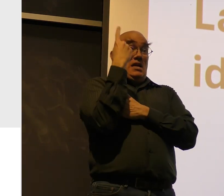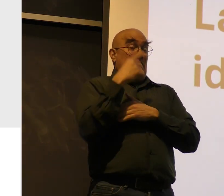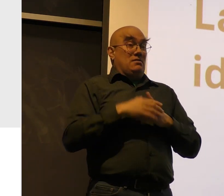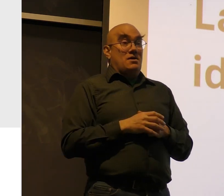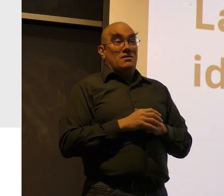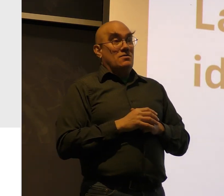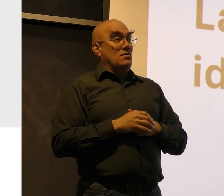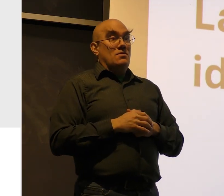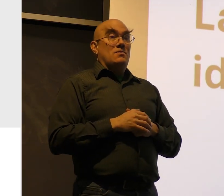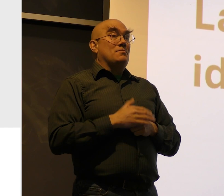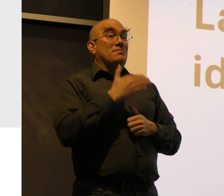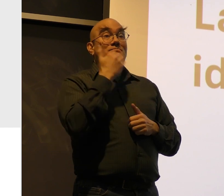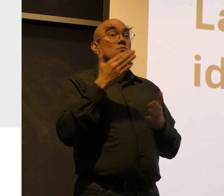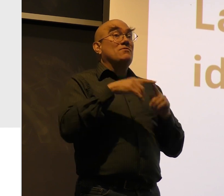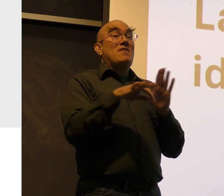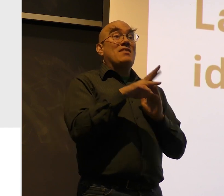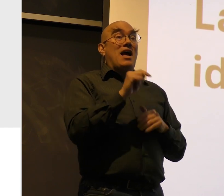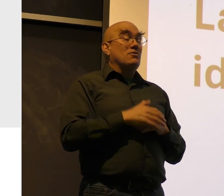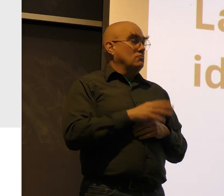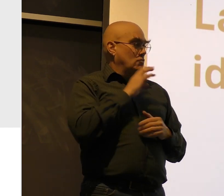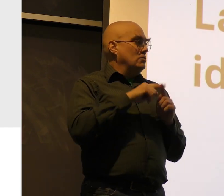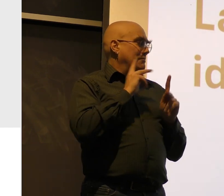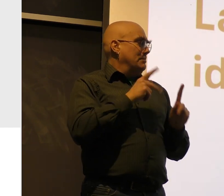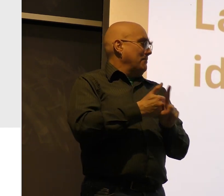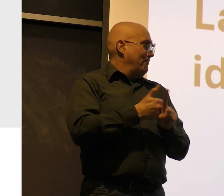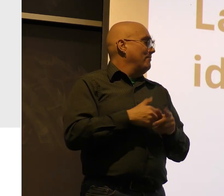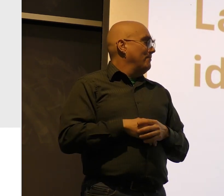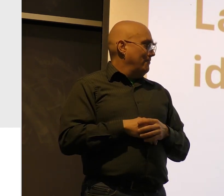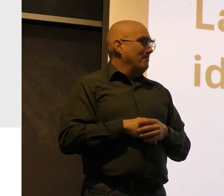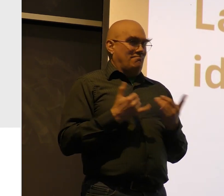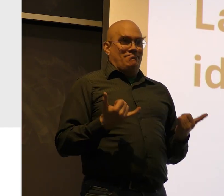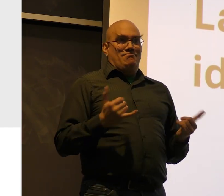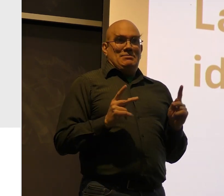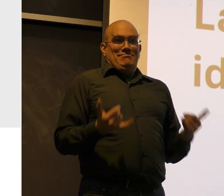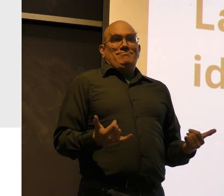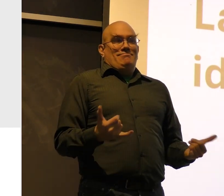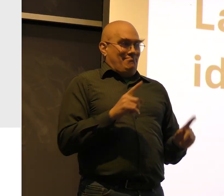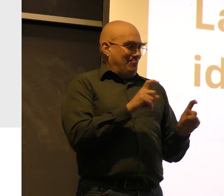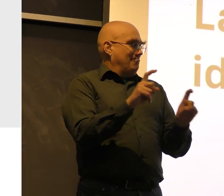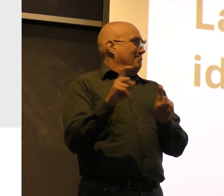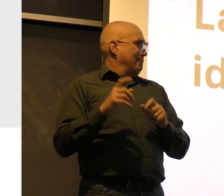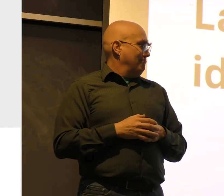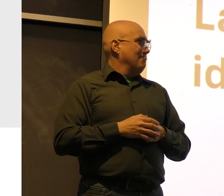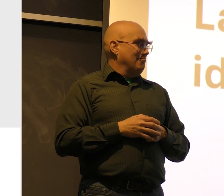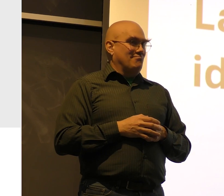it apply what it means to be deaf today? The best way to find that out is to talk to deaf people themselves. Ask